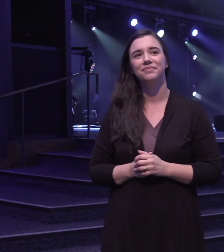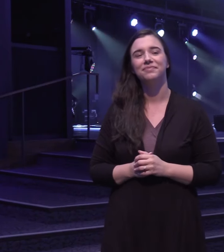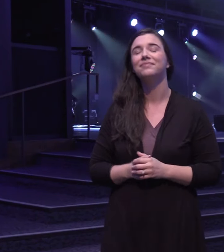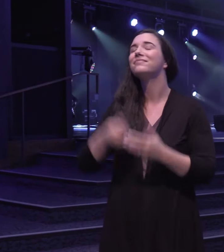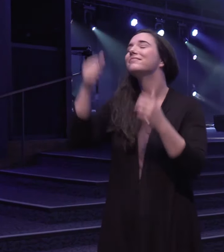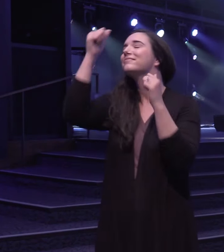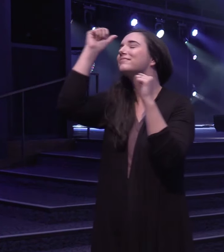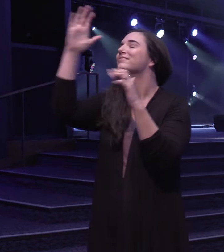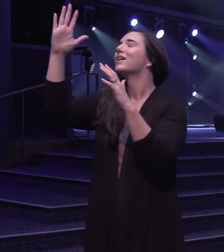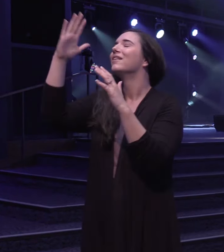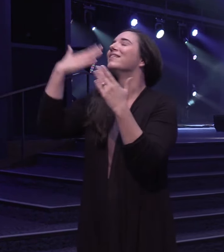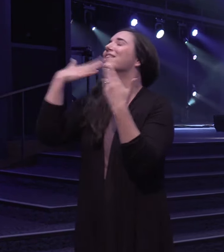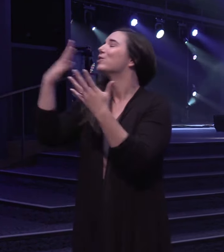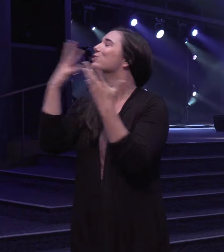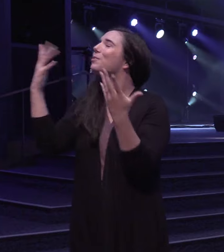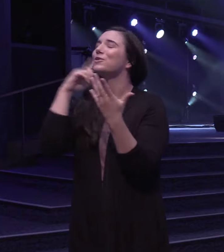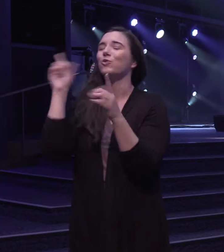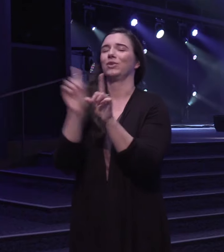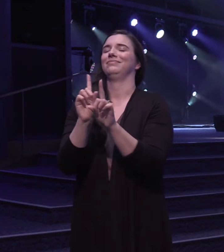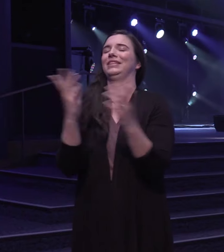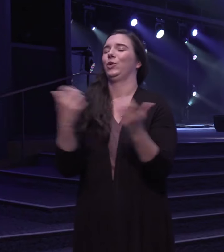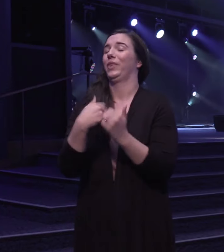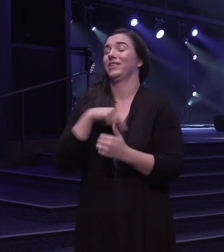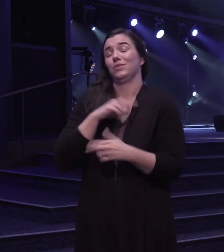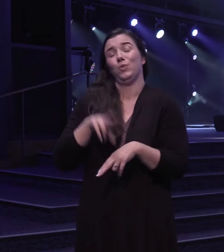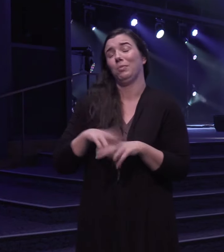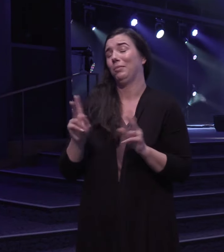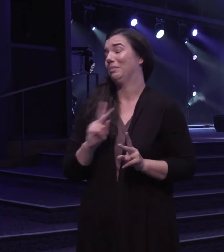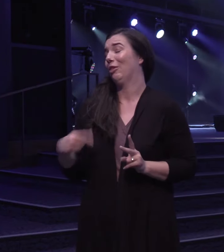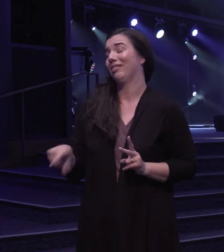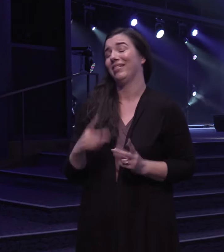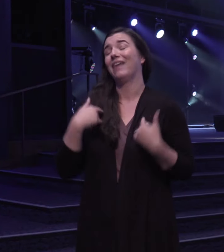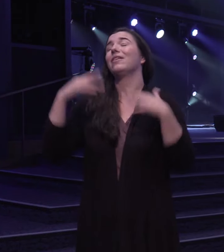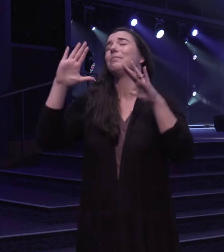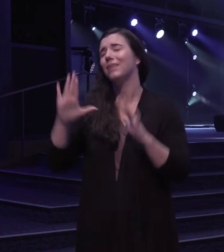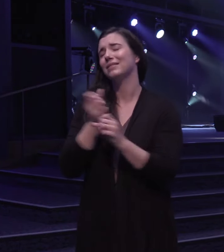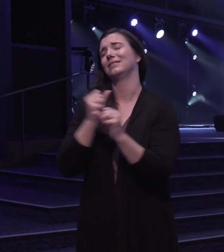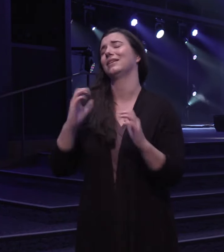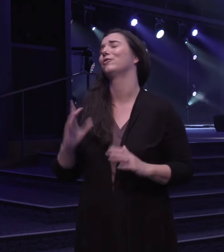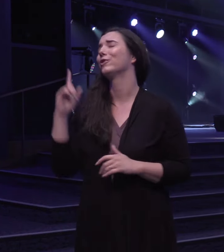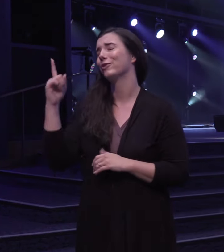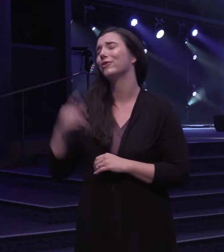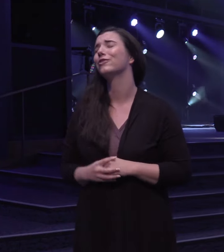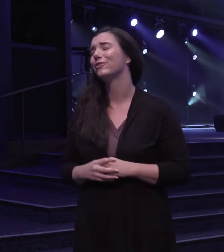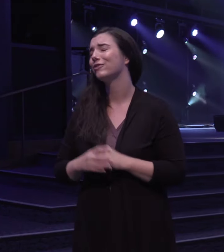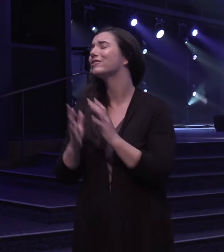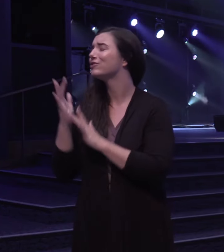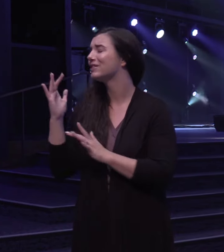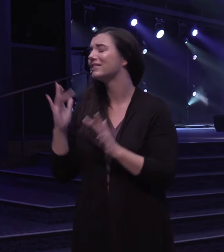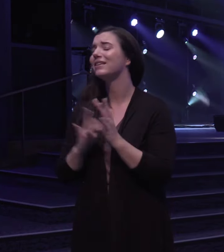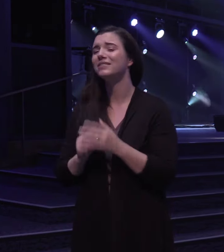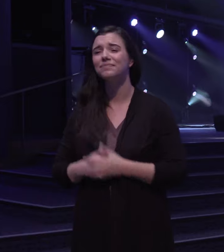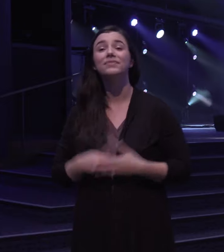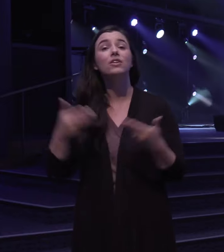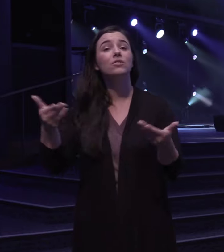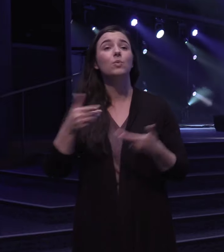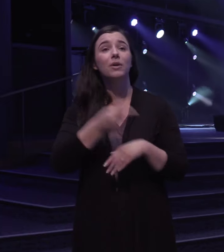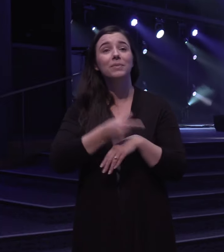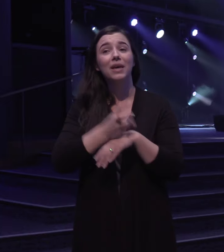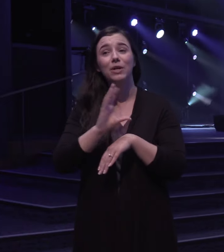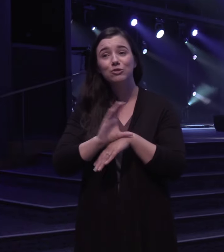God, thank you so much for being here with us. We're just normal people who have an amazing Savior. In Jesus' name. Hey, welcome to Gateway